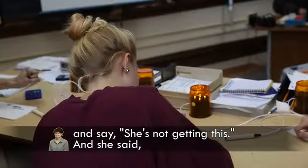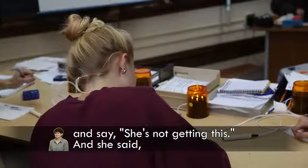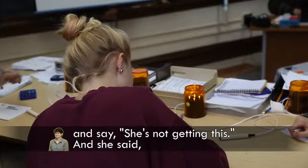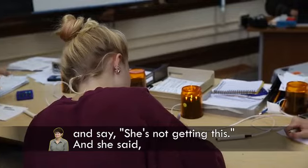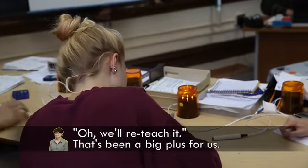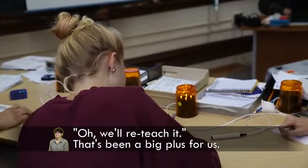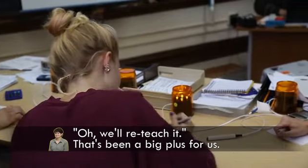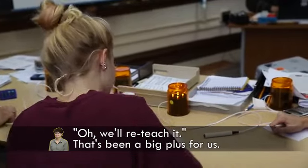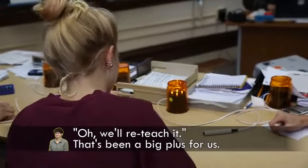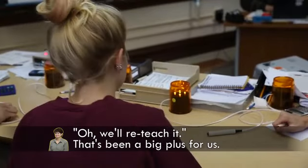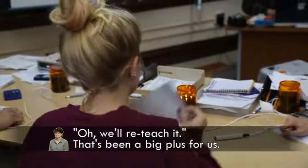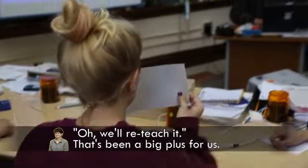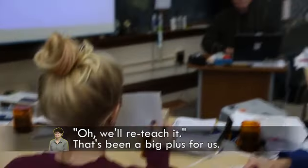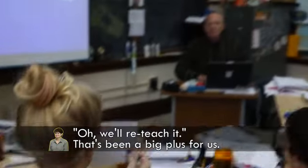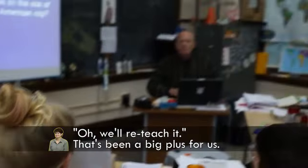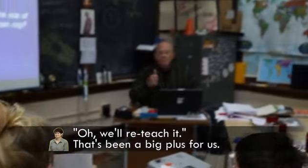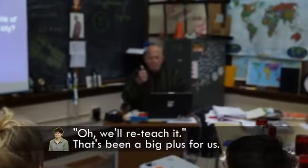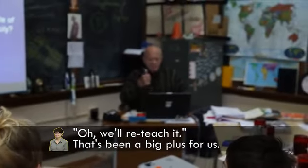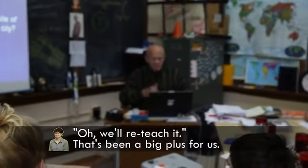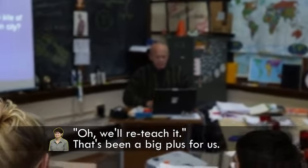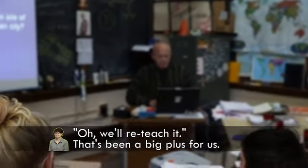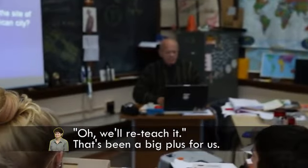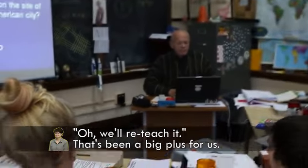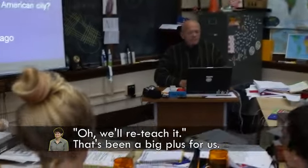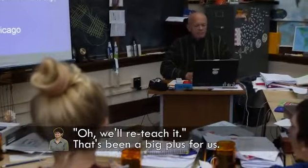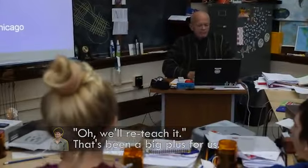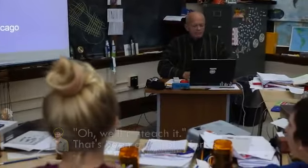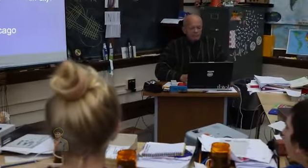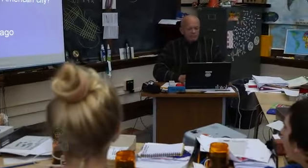And she said, oh, well, I will reteach it. That's been a big plus for us.